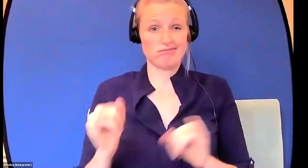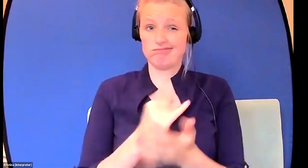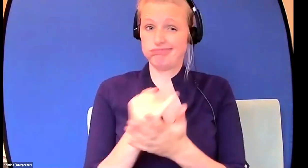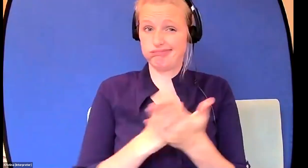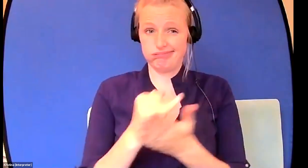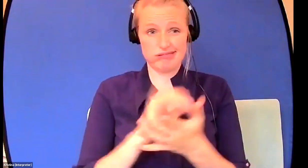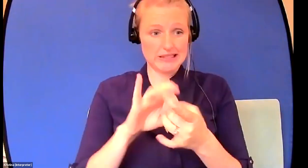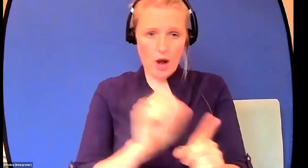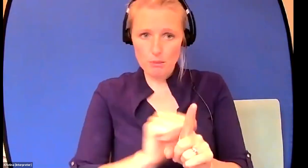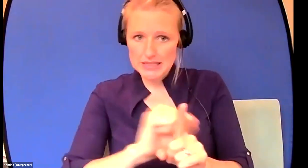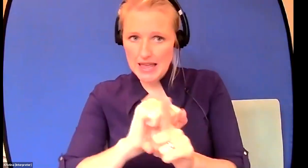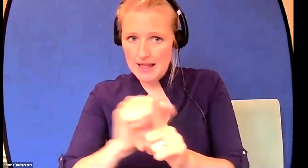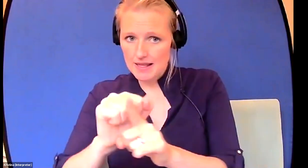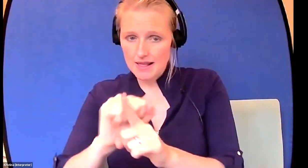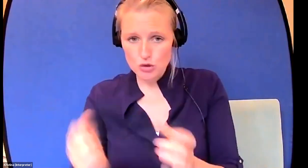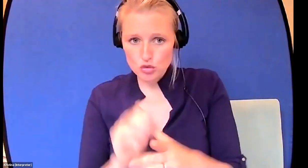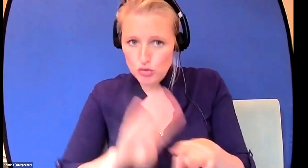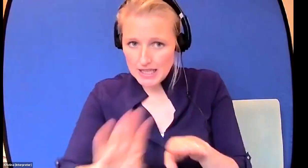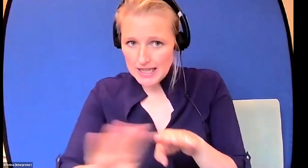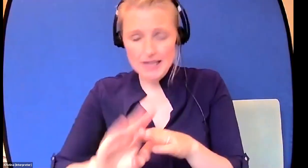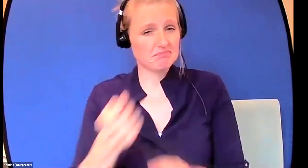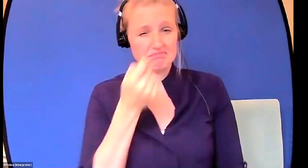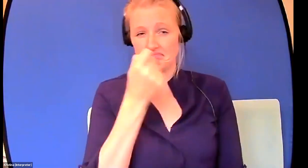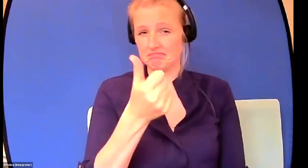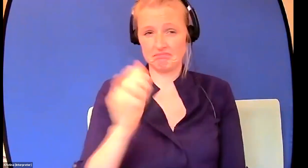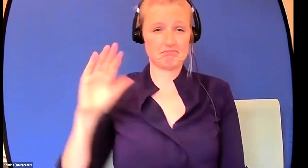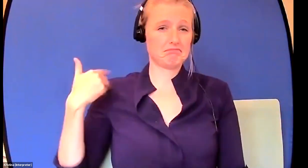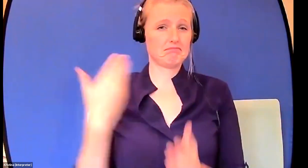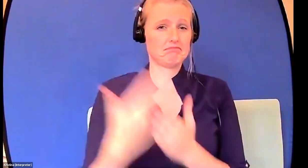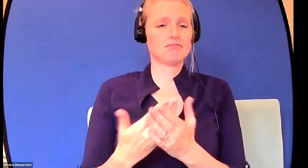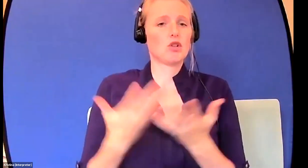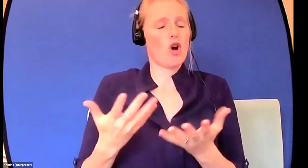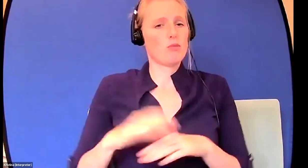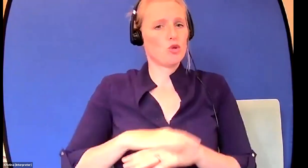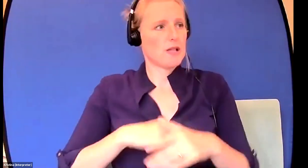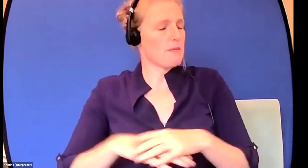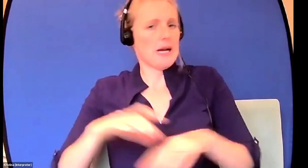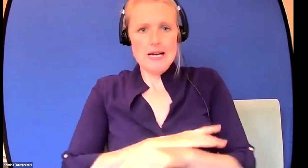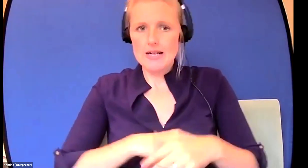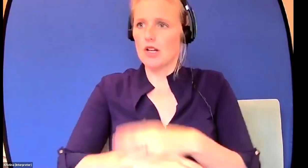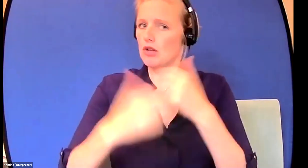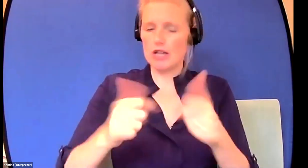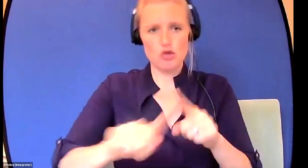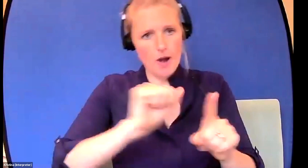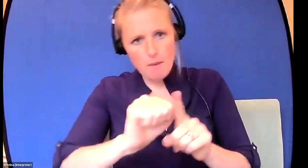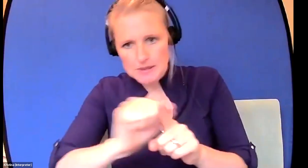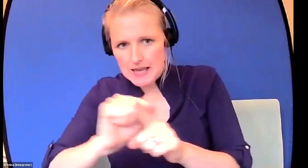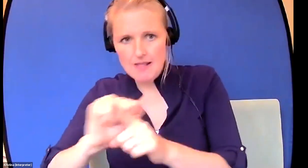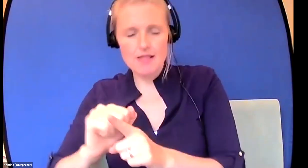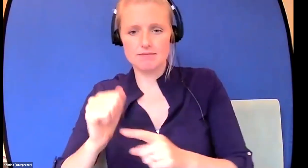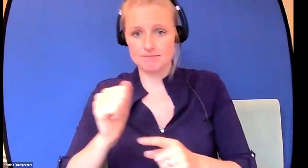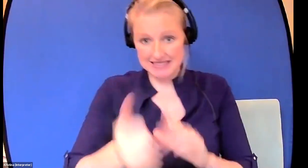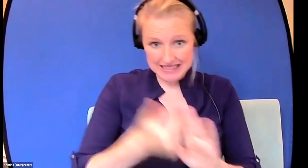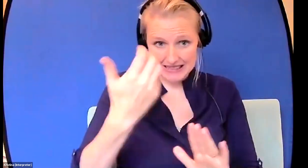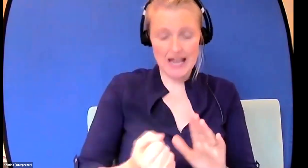So I think it's a good thing that museums are being kind of proactive in various kind of ways, trying to build the skill level of